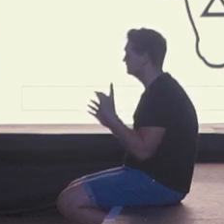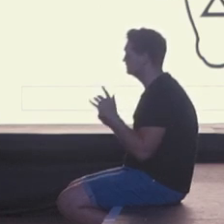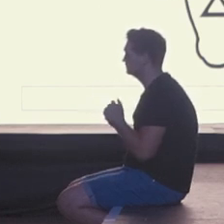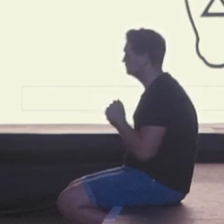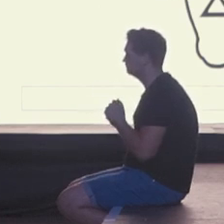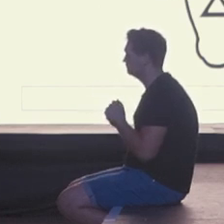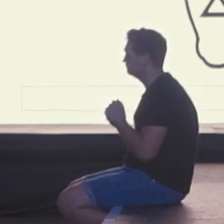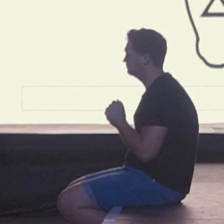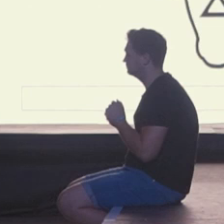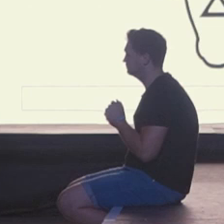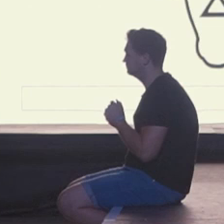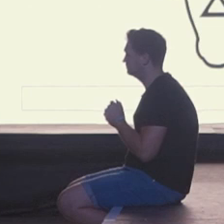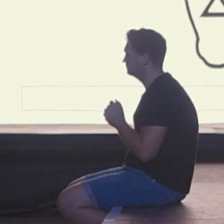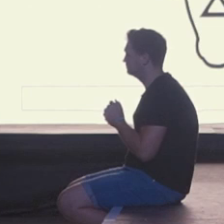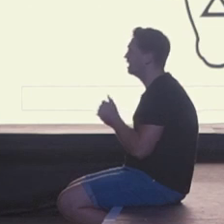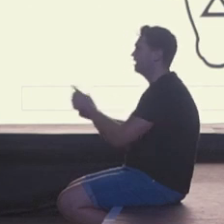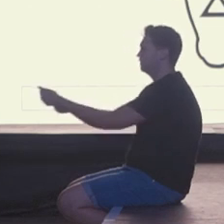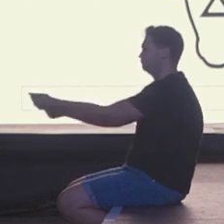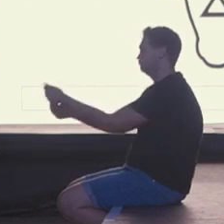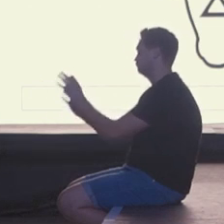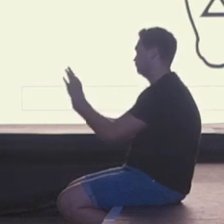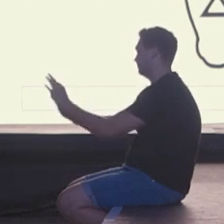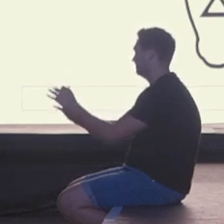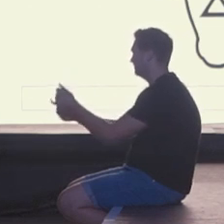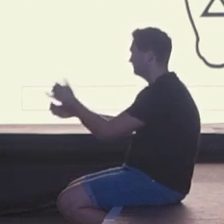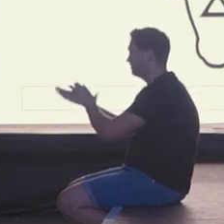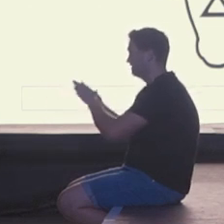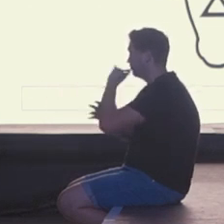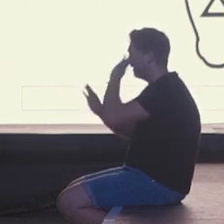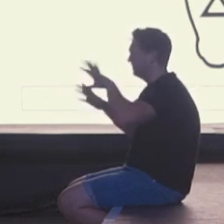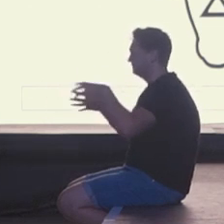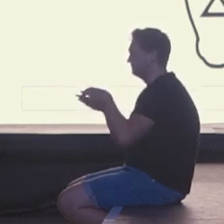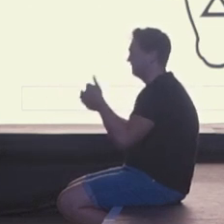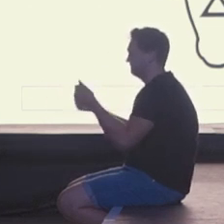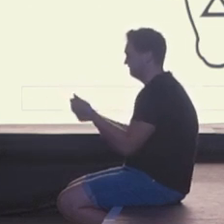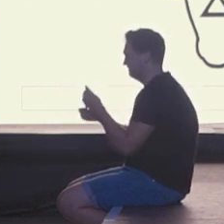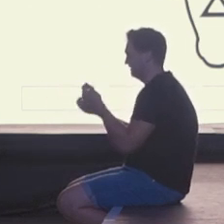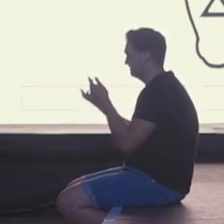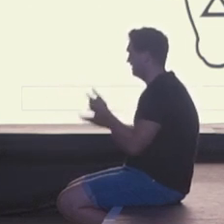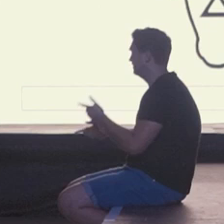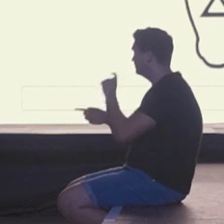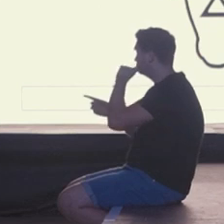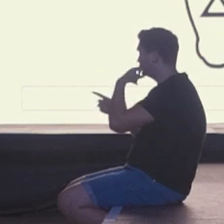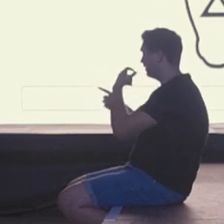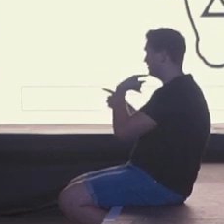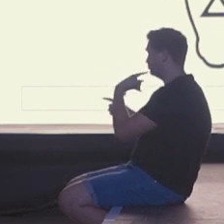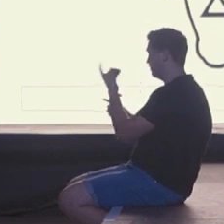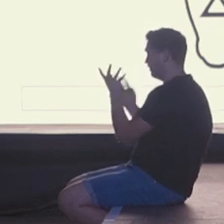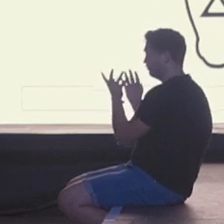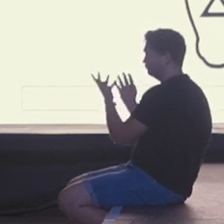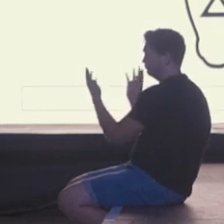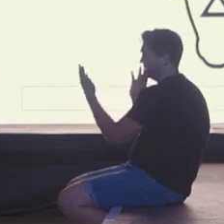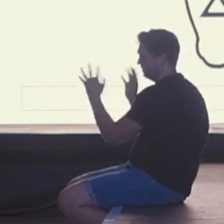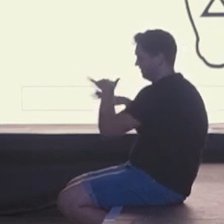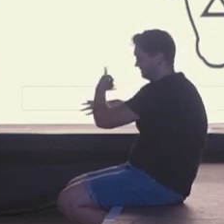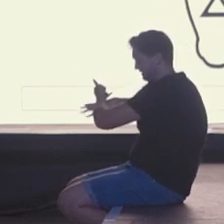I think it looks chill. Cool. Okay, well, we'll round it up. So we're doing a panel tomorrow at some time. I'm not sure